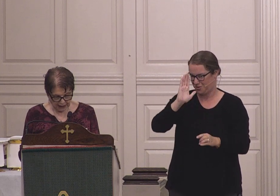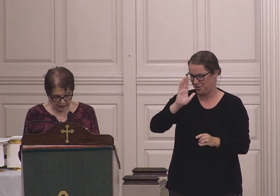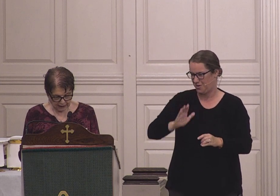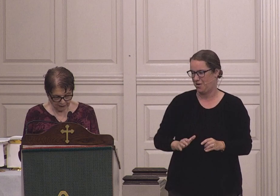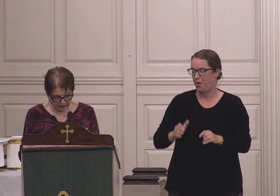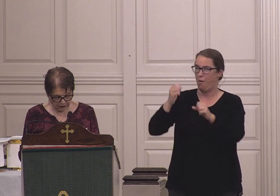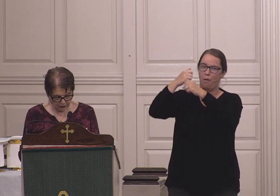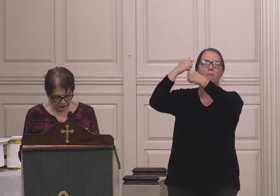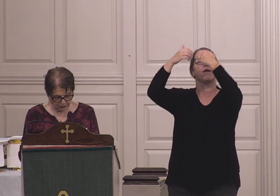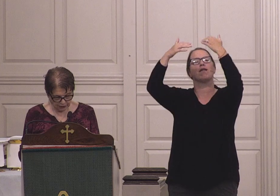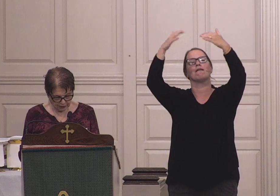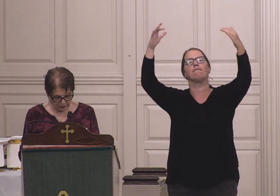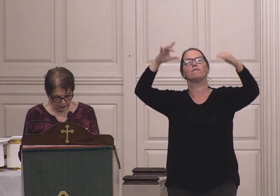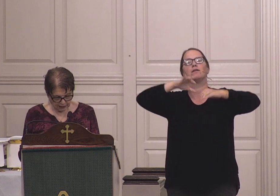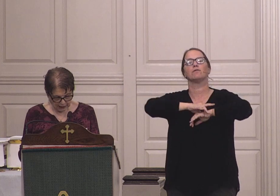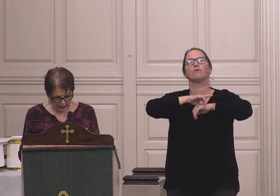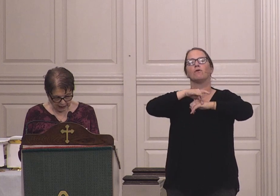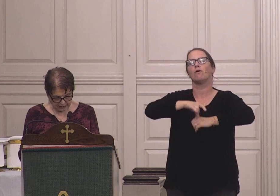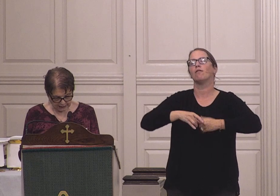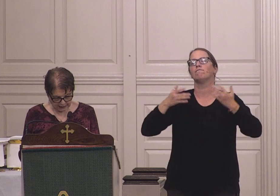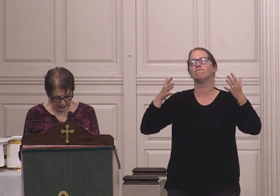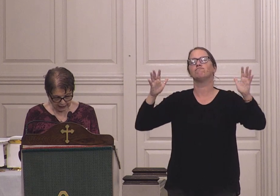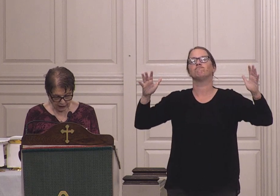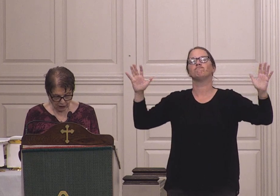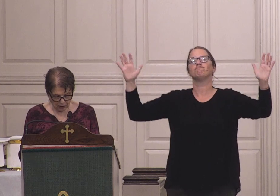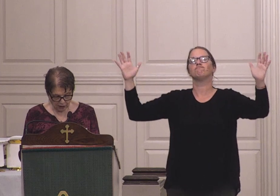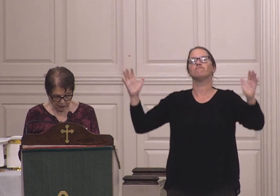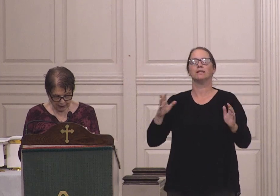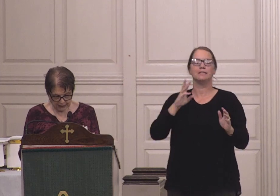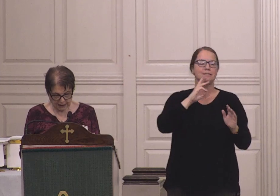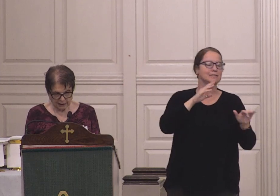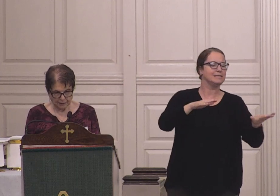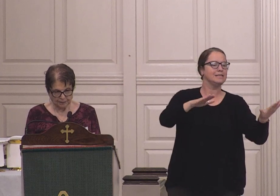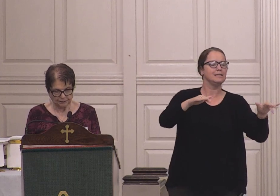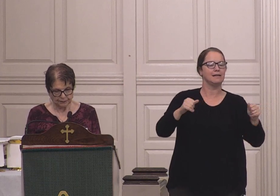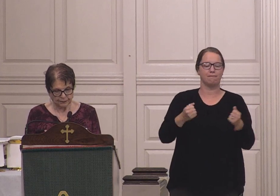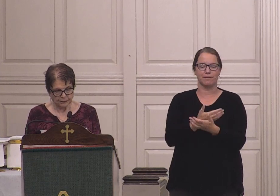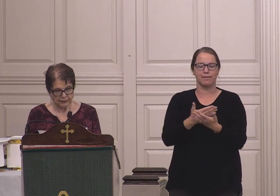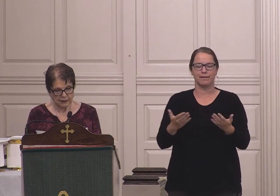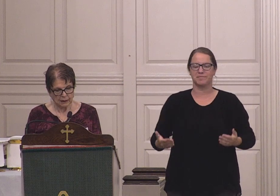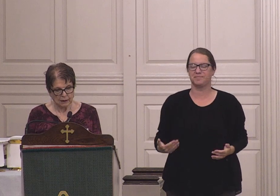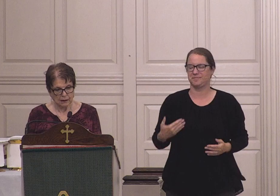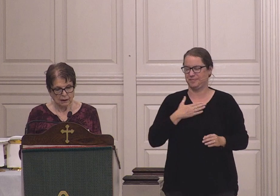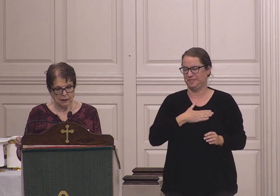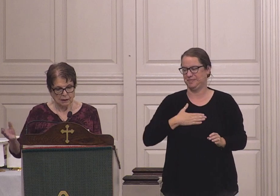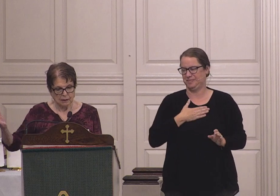who made heaven and earth and sea and all that is in them.